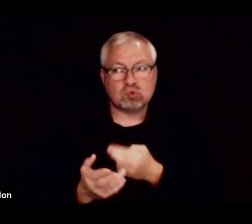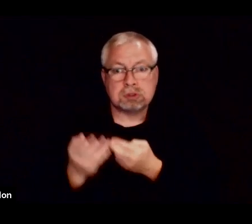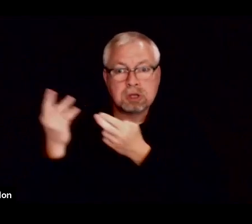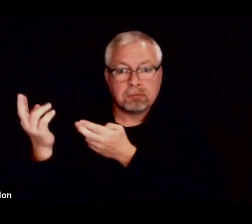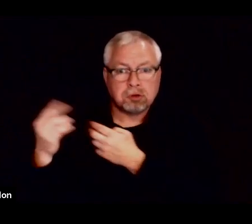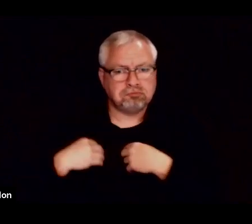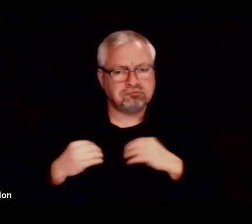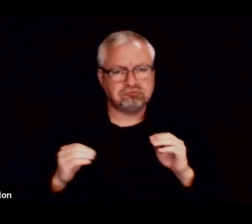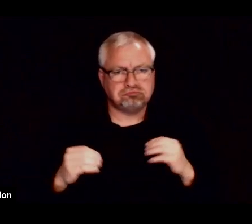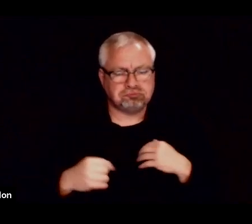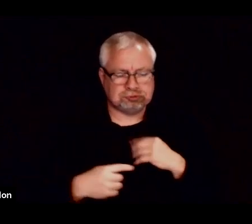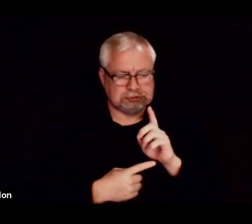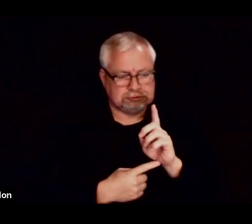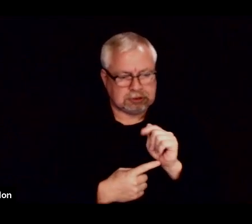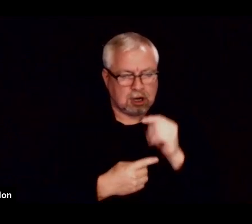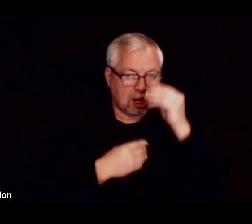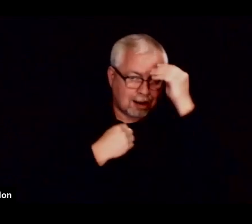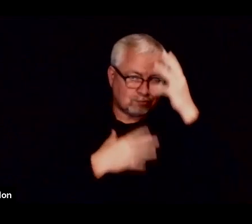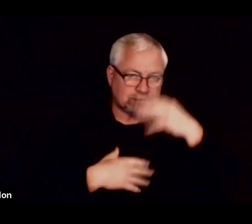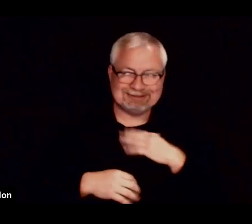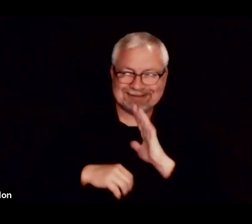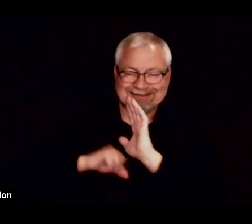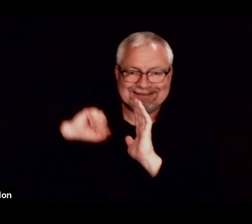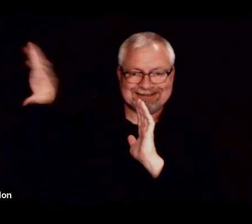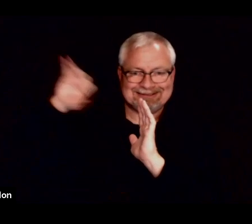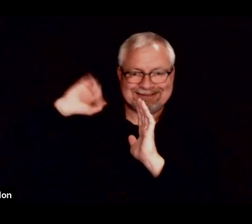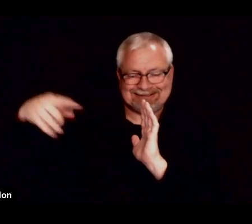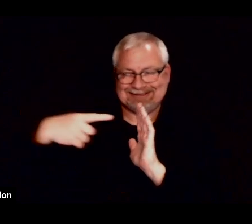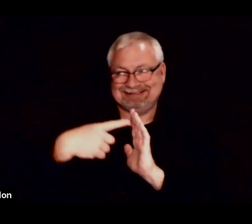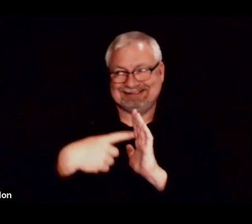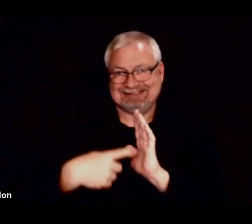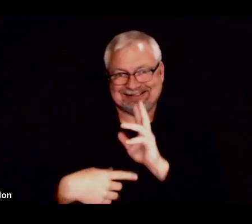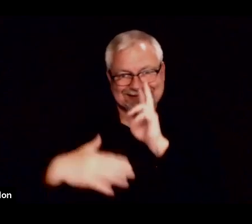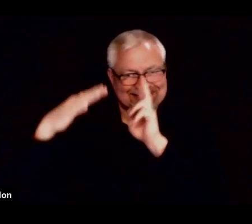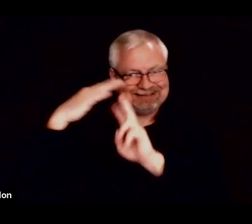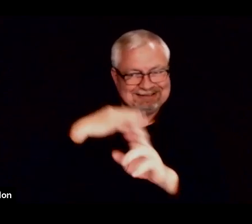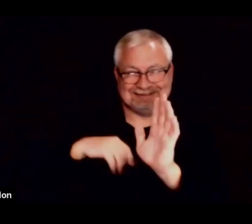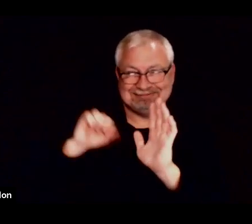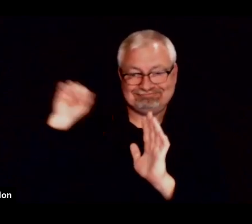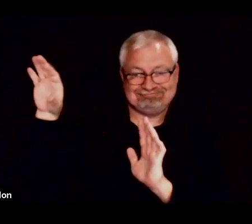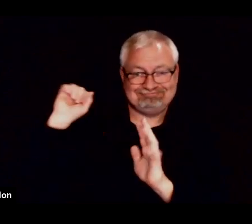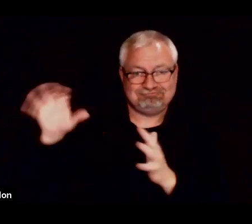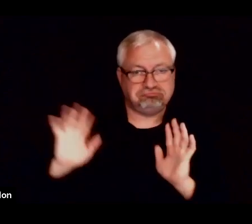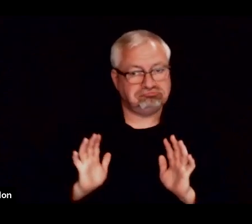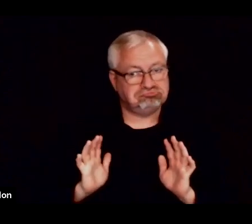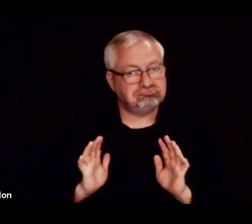which they're thinking about this. Operator, we have time for one more question.